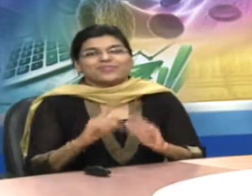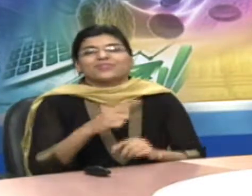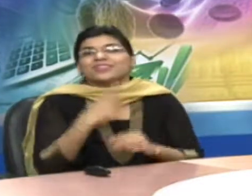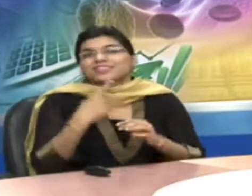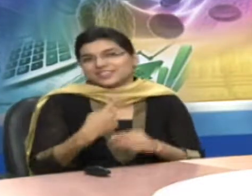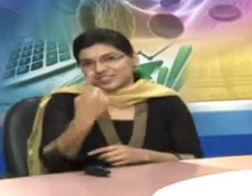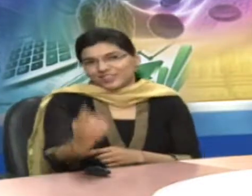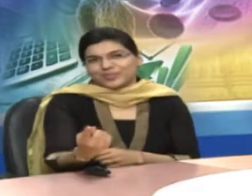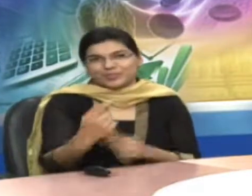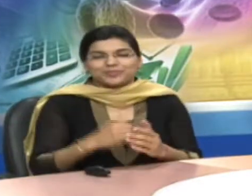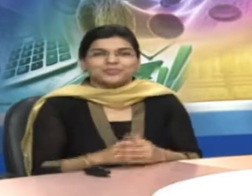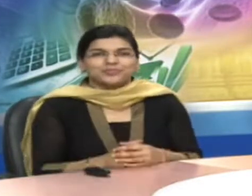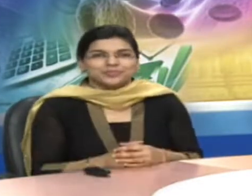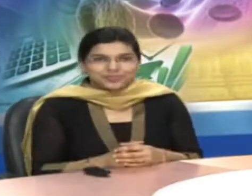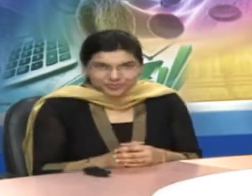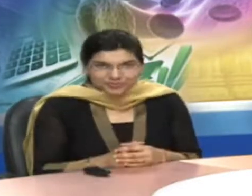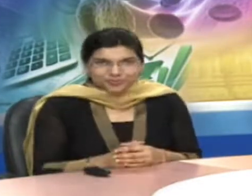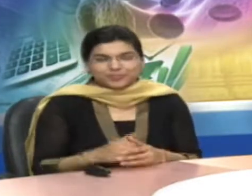whenever he has free time.